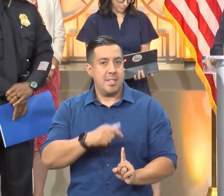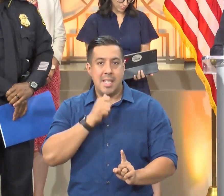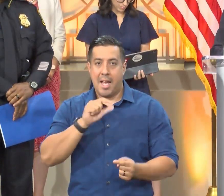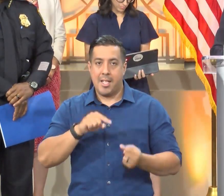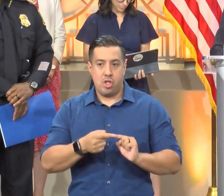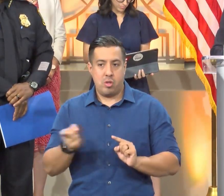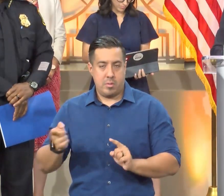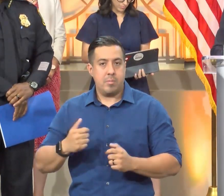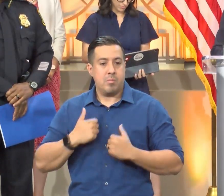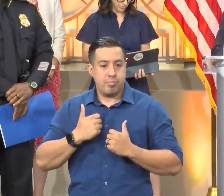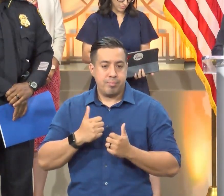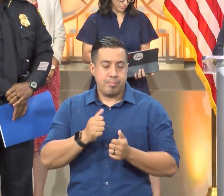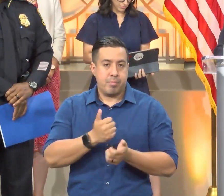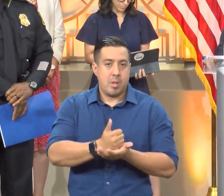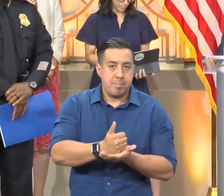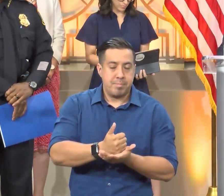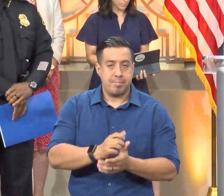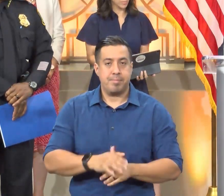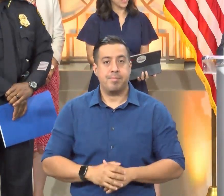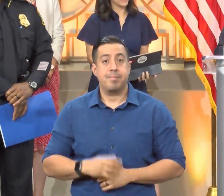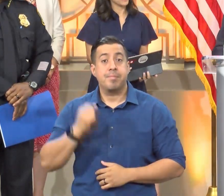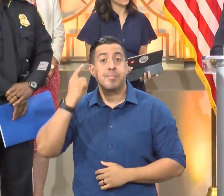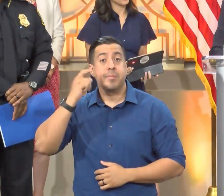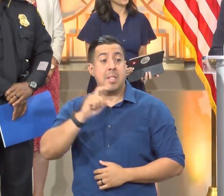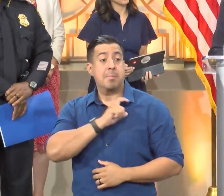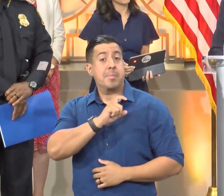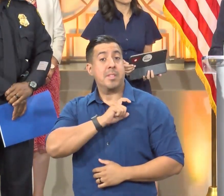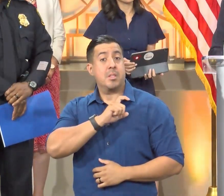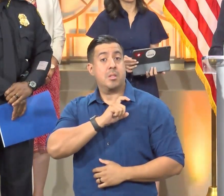injured. Houston police have identified